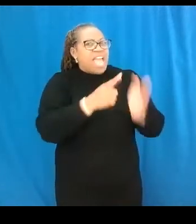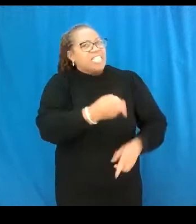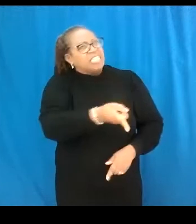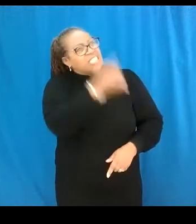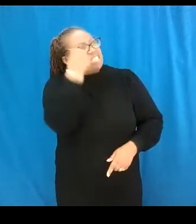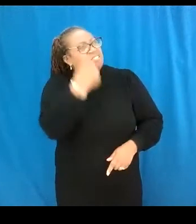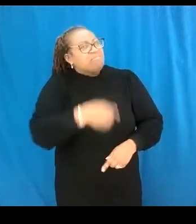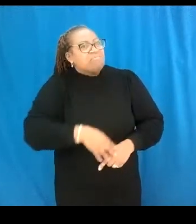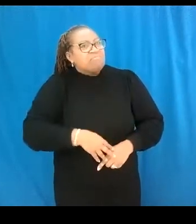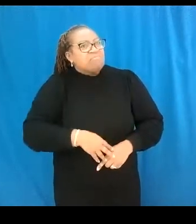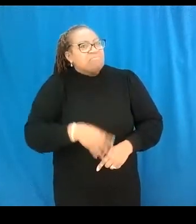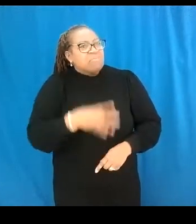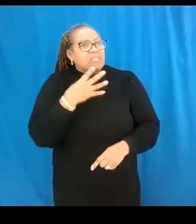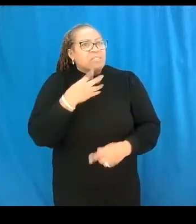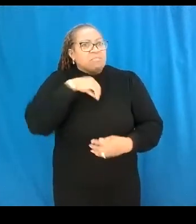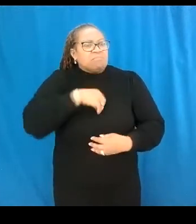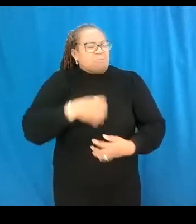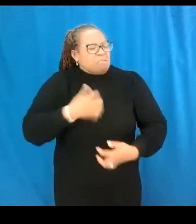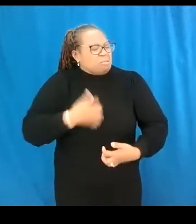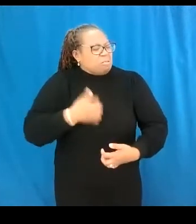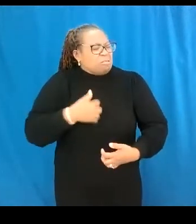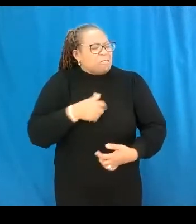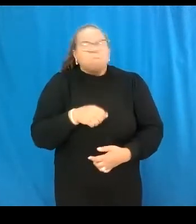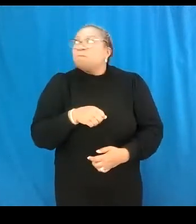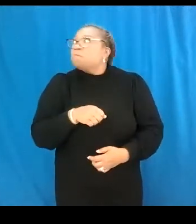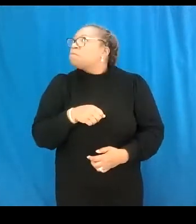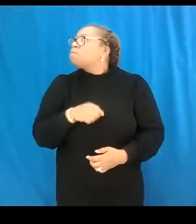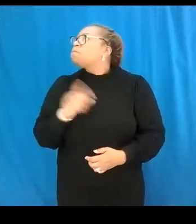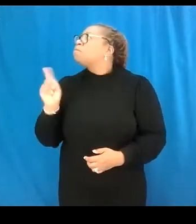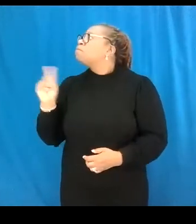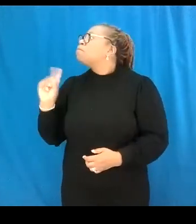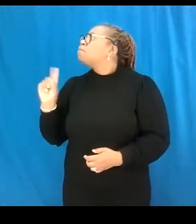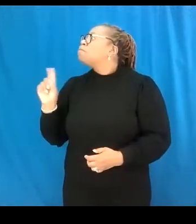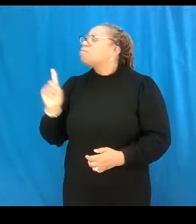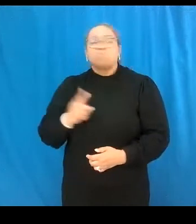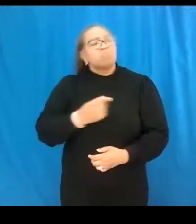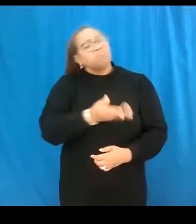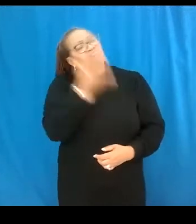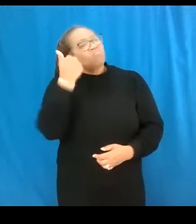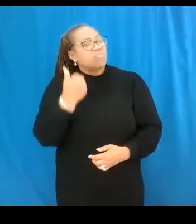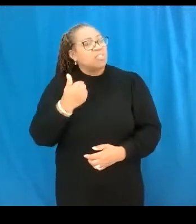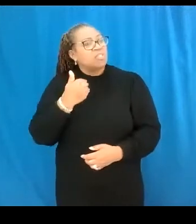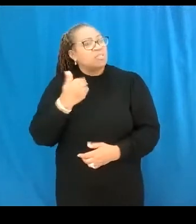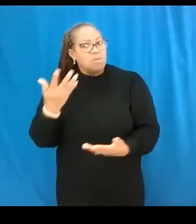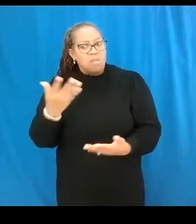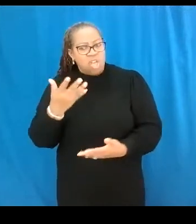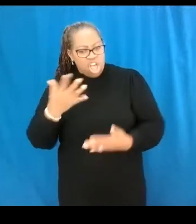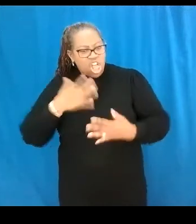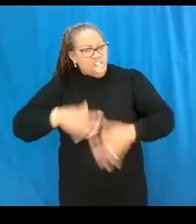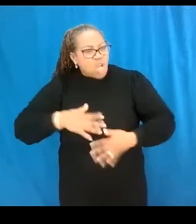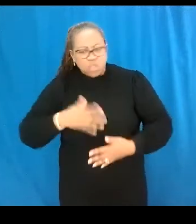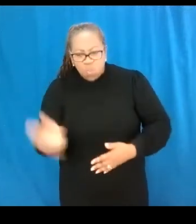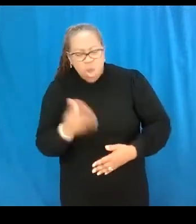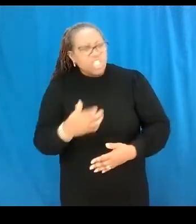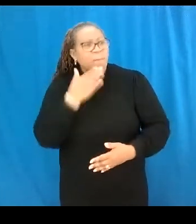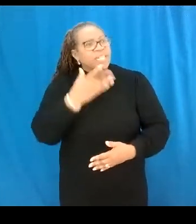And she says to me something like, Wole, come and take the clothes and the clothes that have just been washed and come and hang